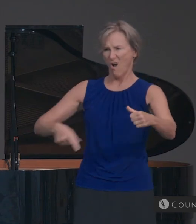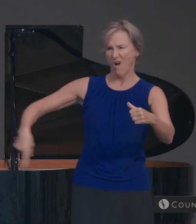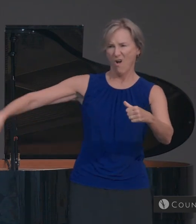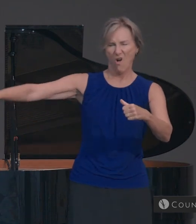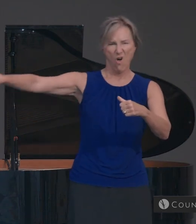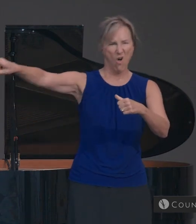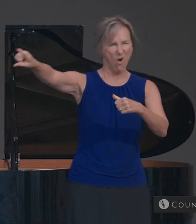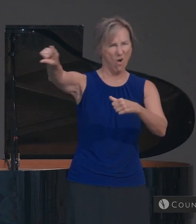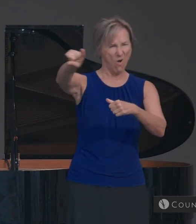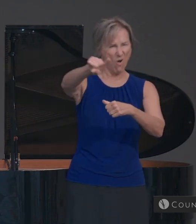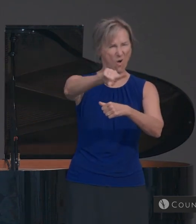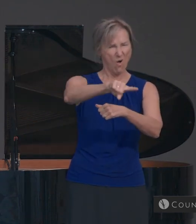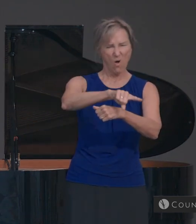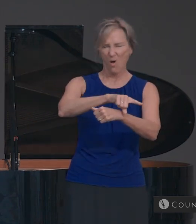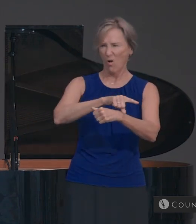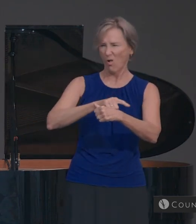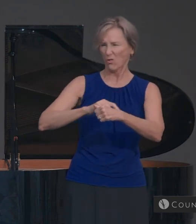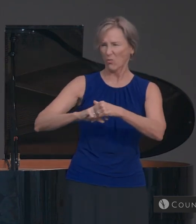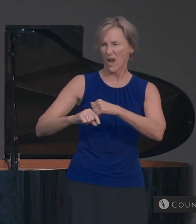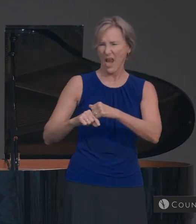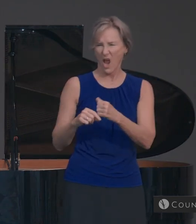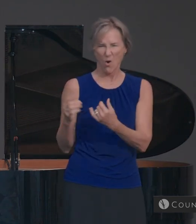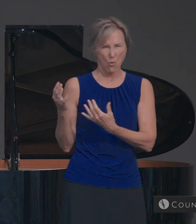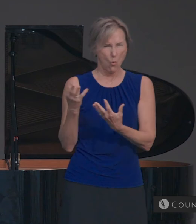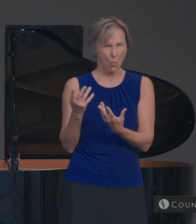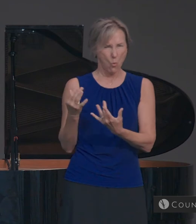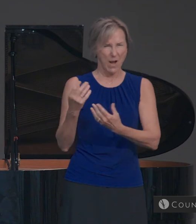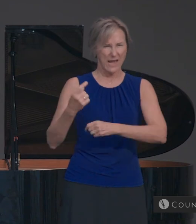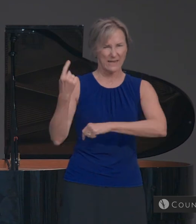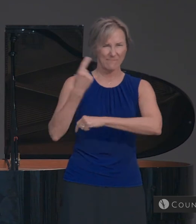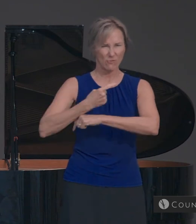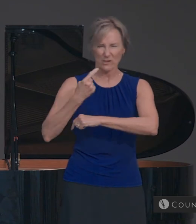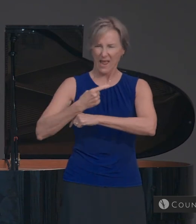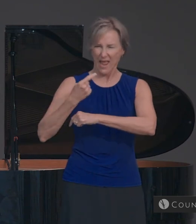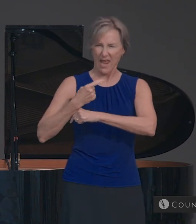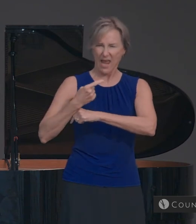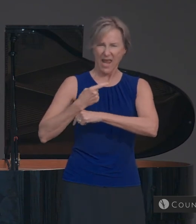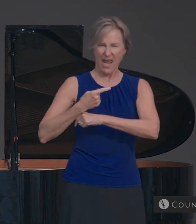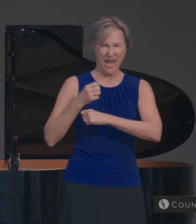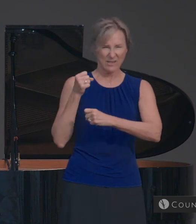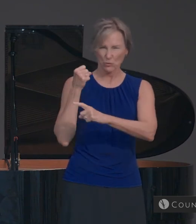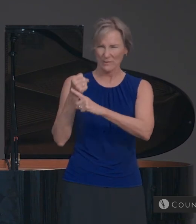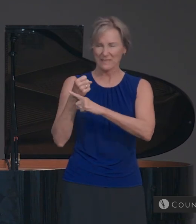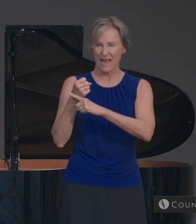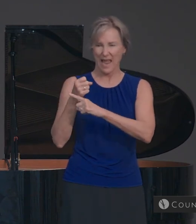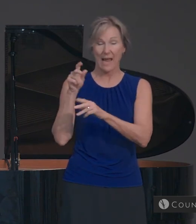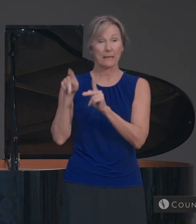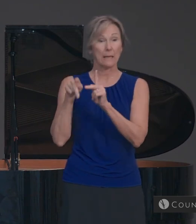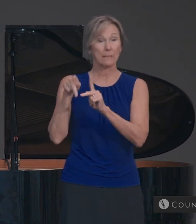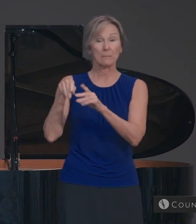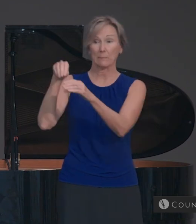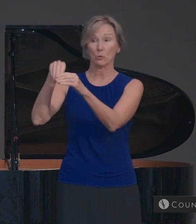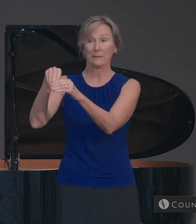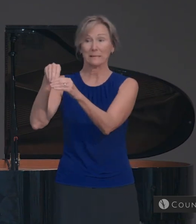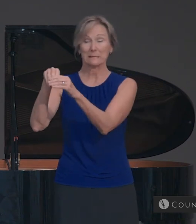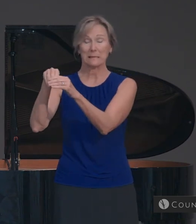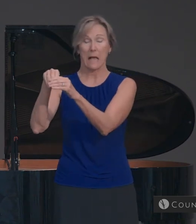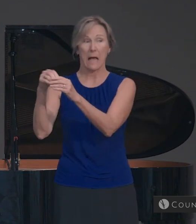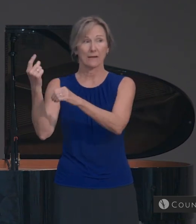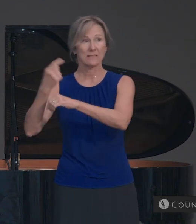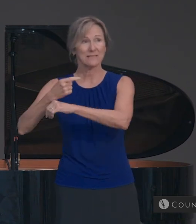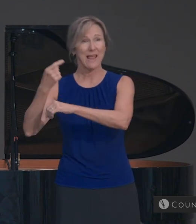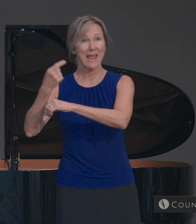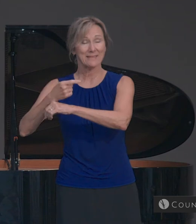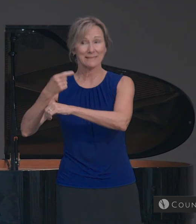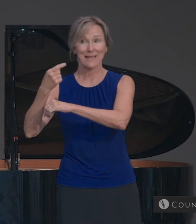prophets and major prophets are calling the people of Israel to remember exactly what God said he would do to them if they failed to obey him. If they